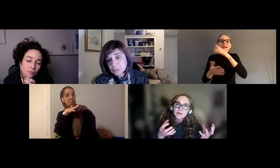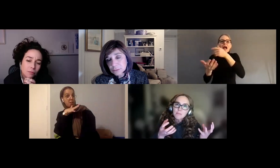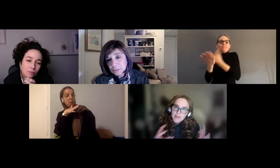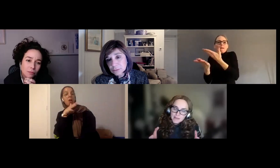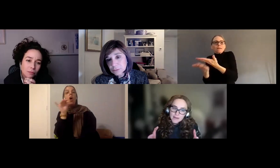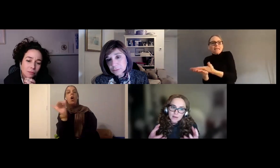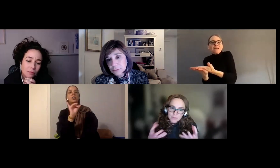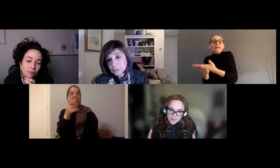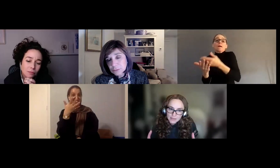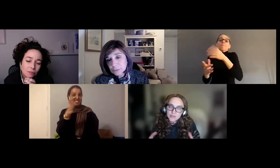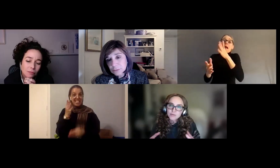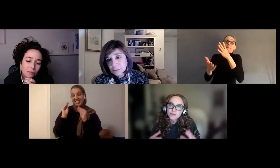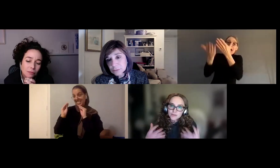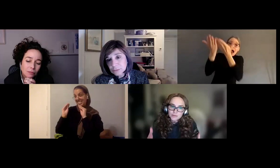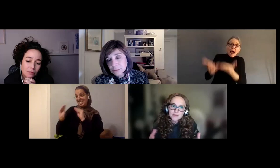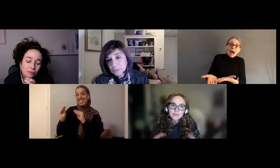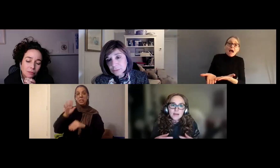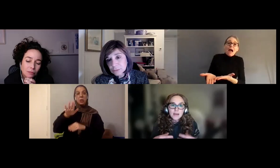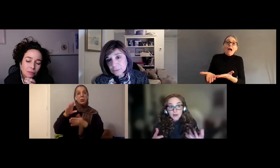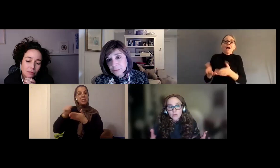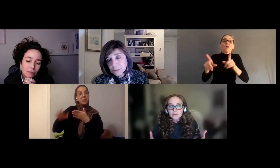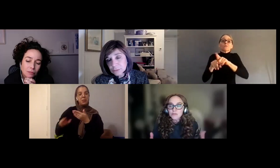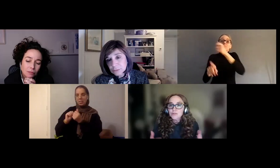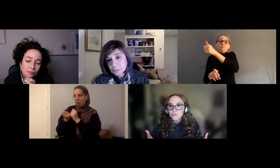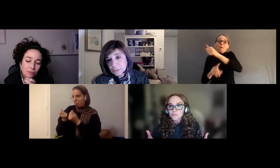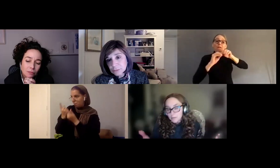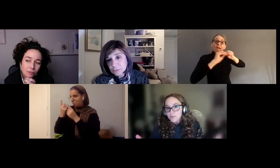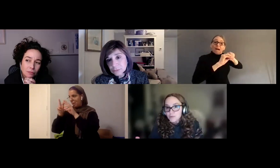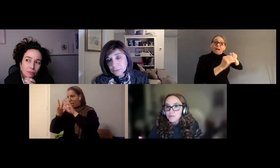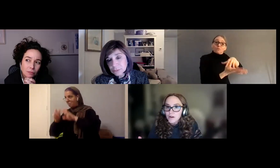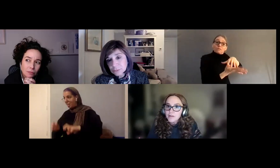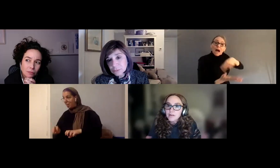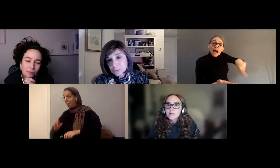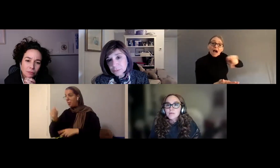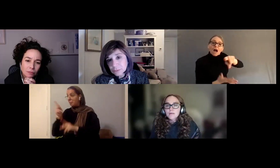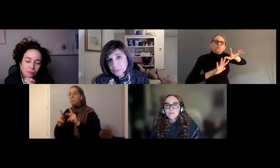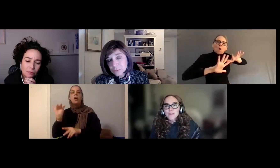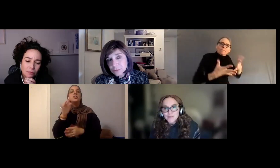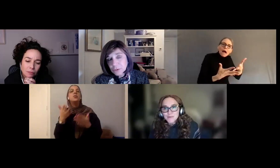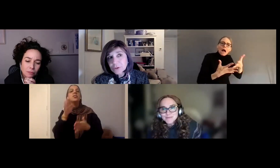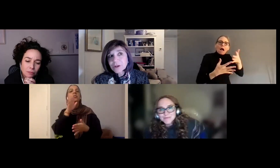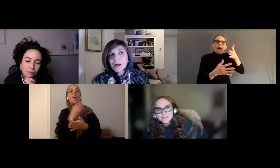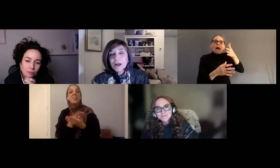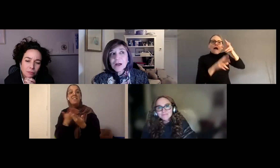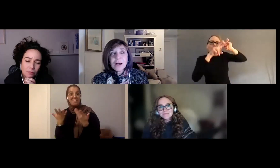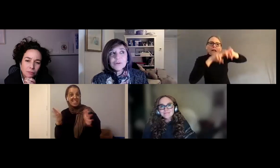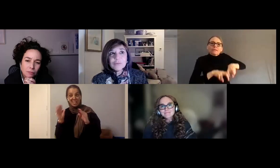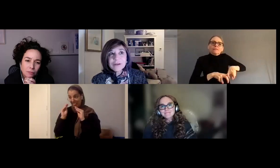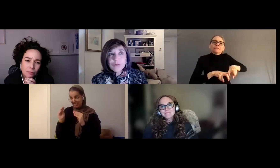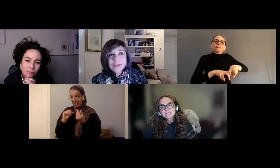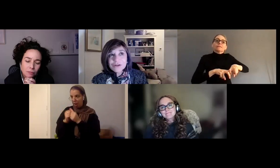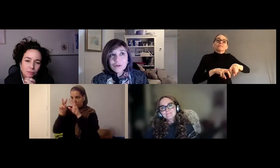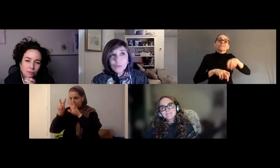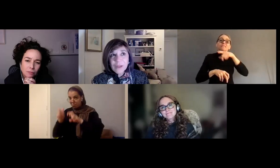this empathic ability to your students and also to maybe to your daughter. Thank you.